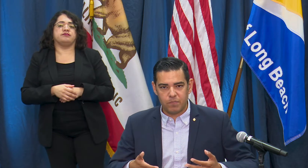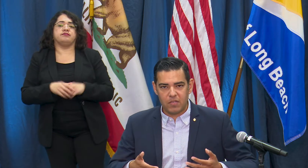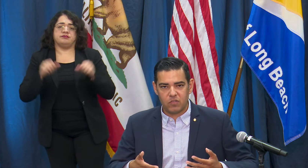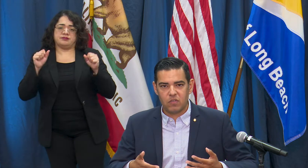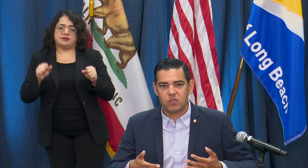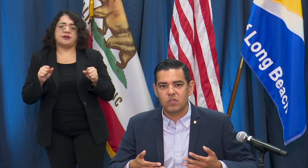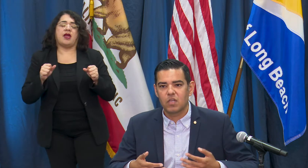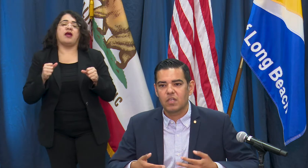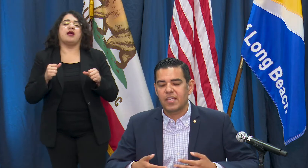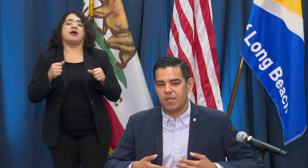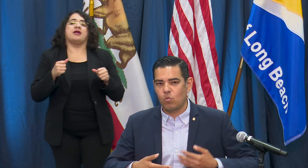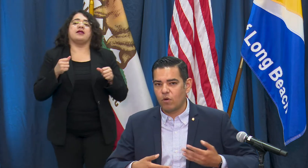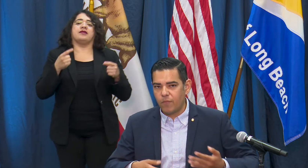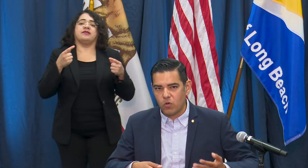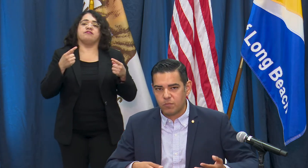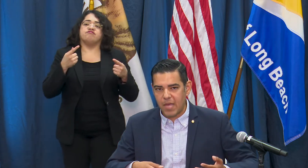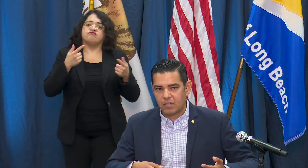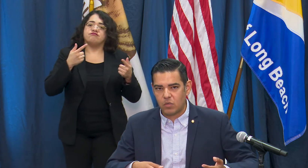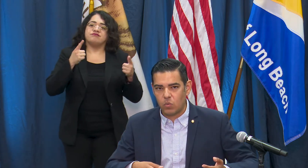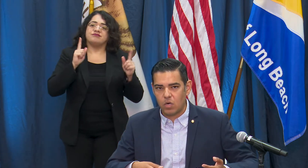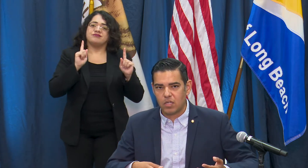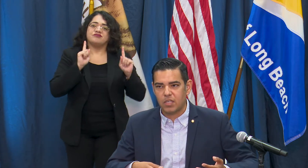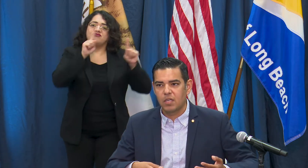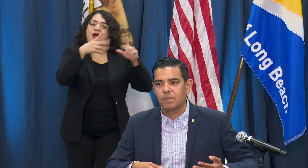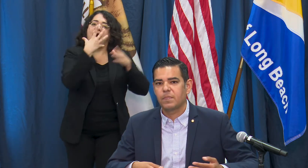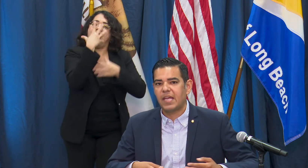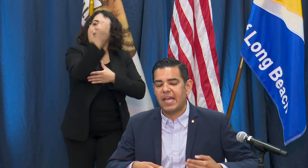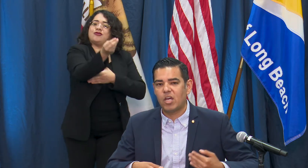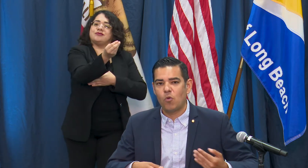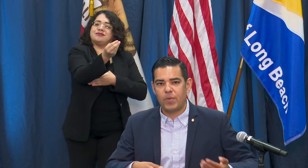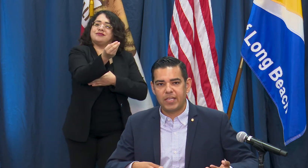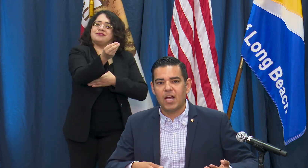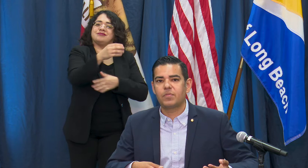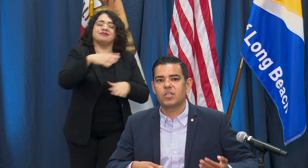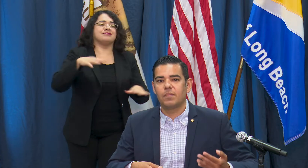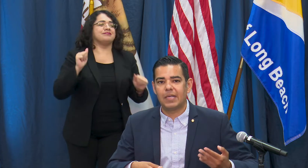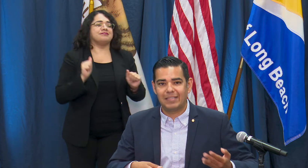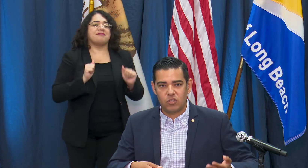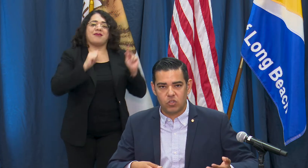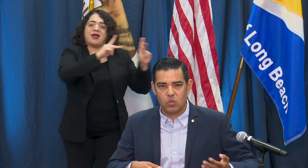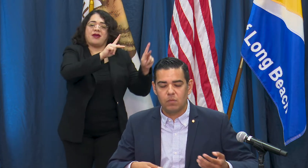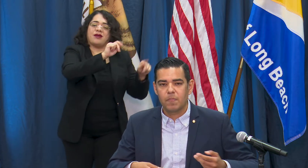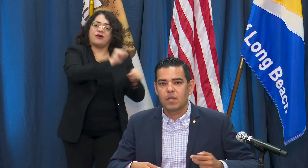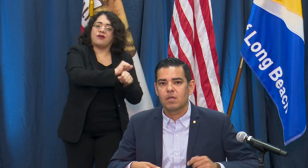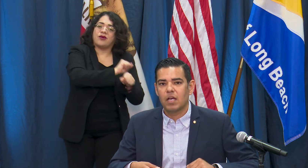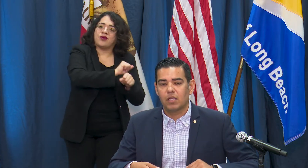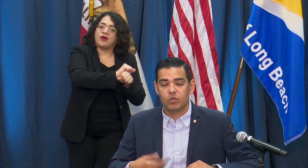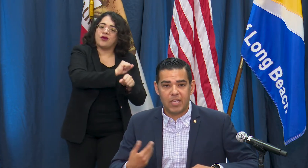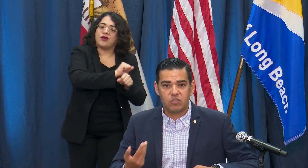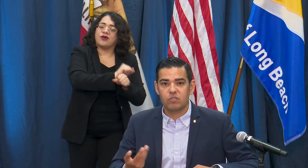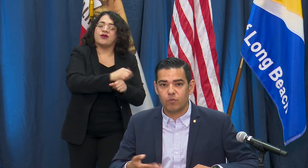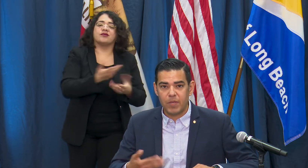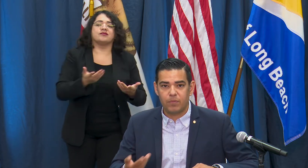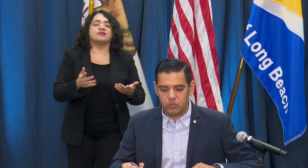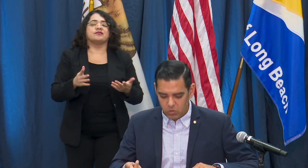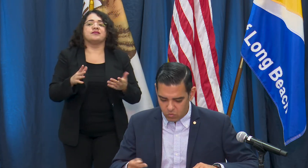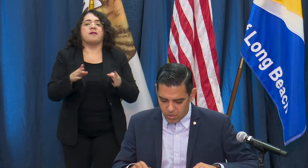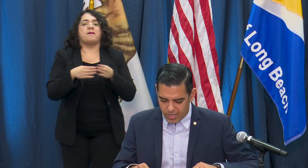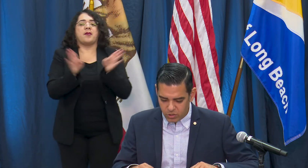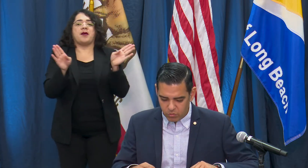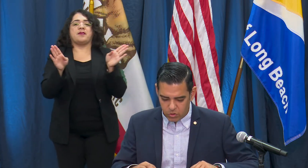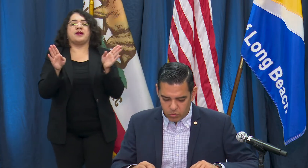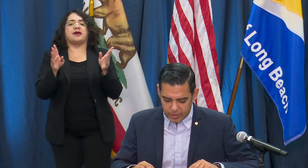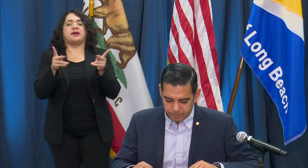outdoor spaces, getting more folks back to work, and opening up some additional locations for people